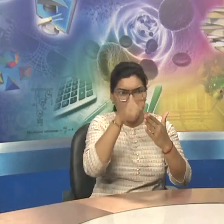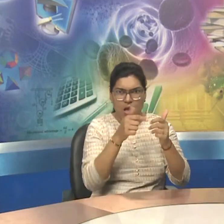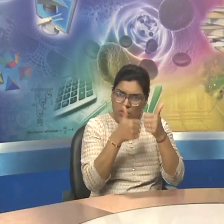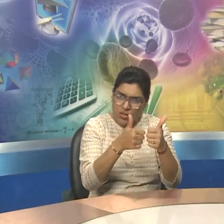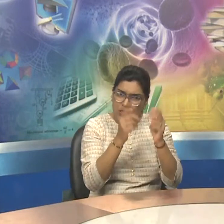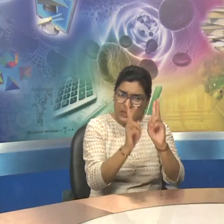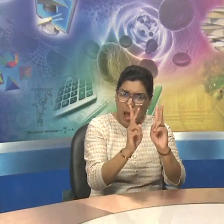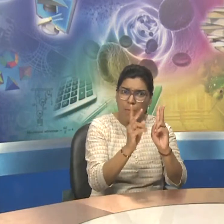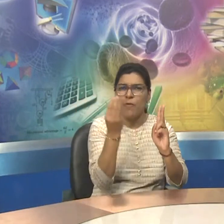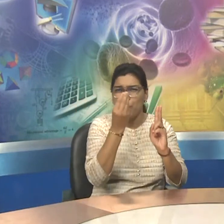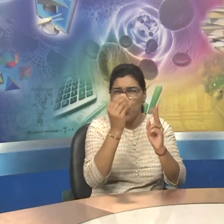or